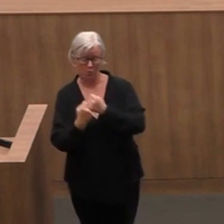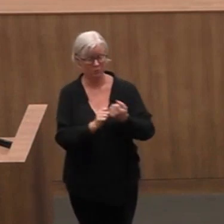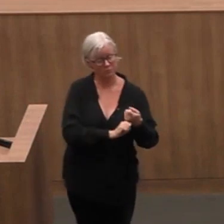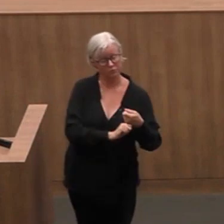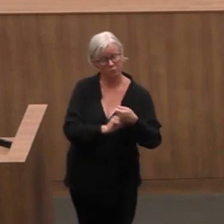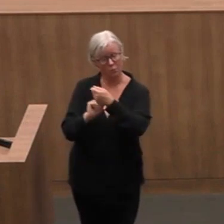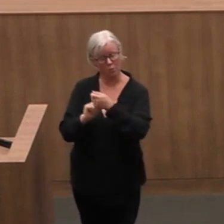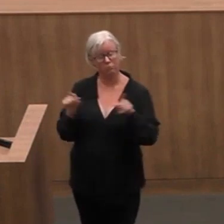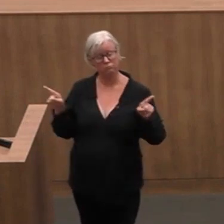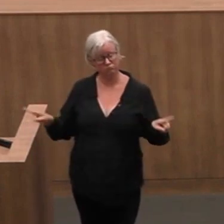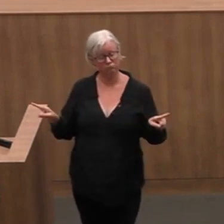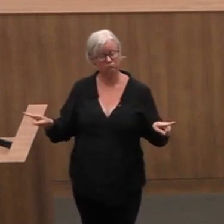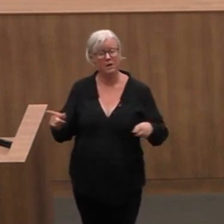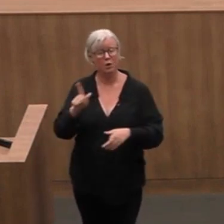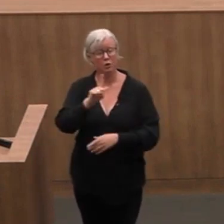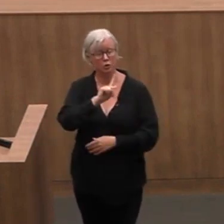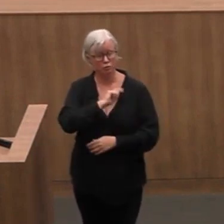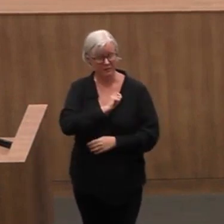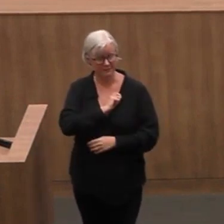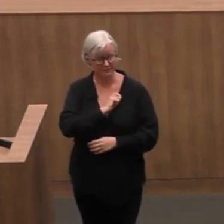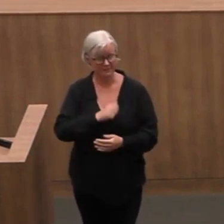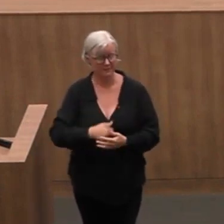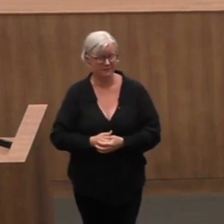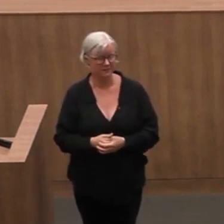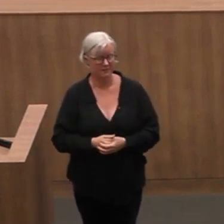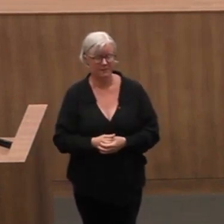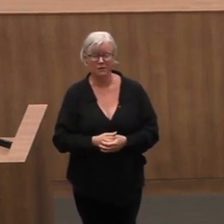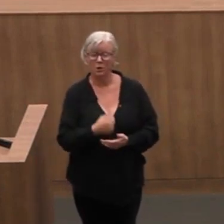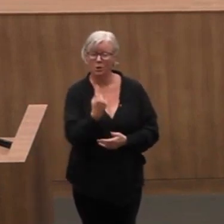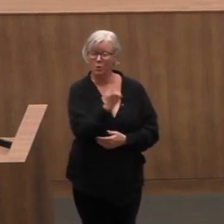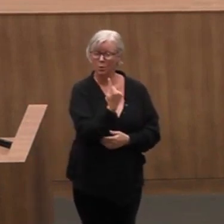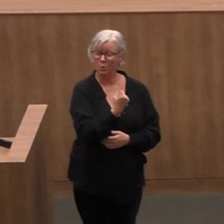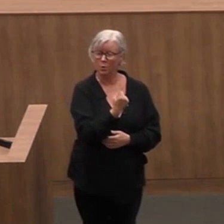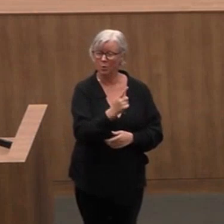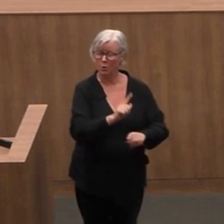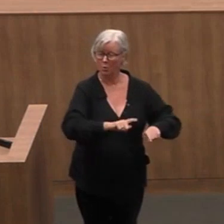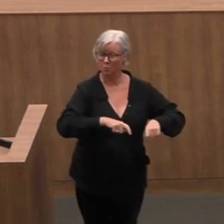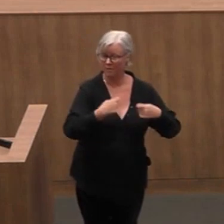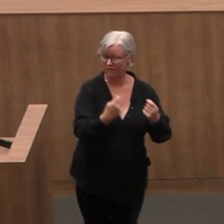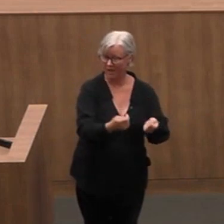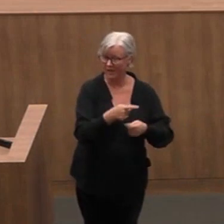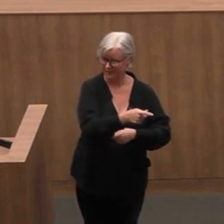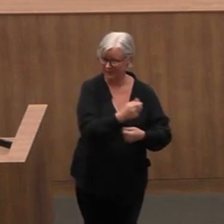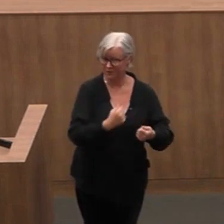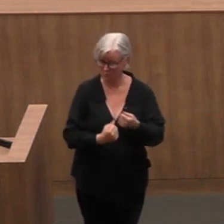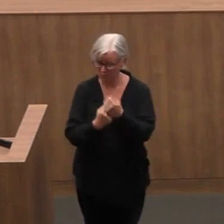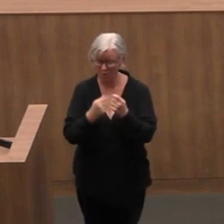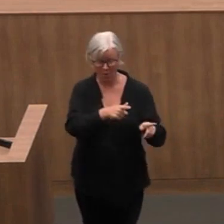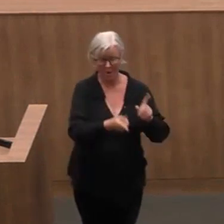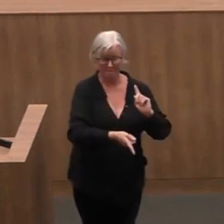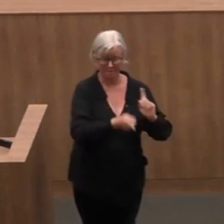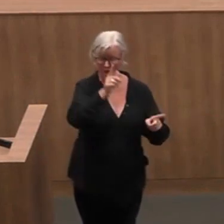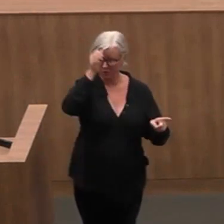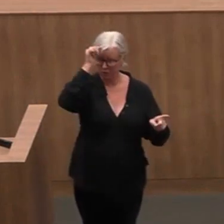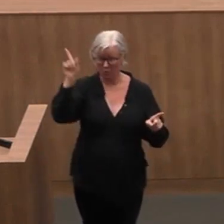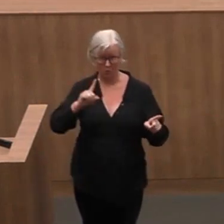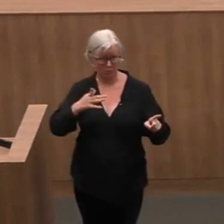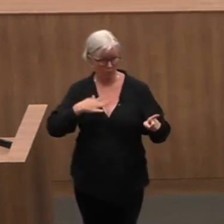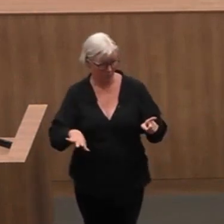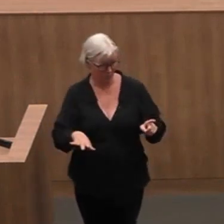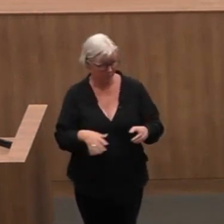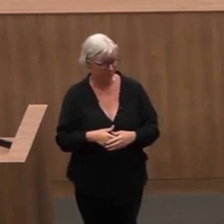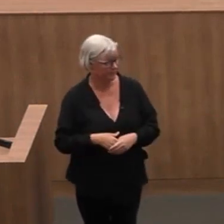your disability service provider where you are supported, are on board with that,